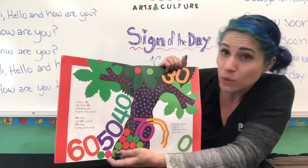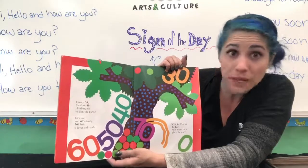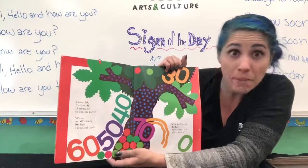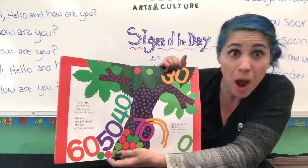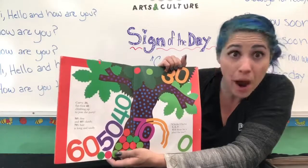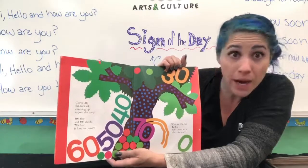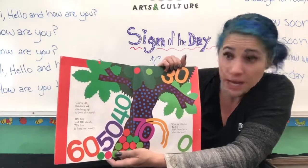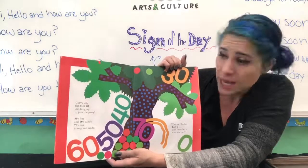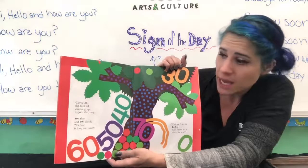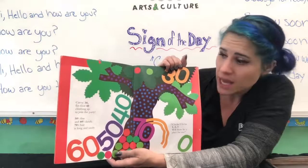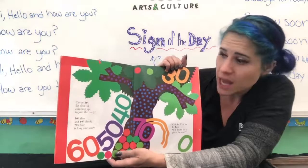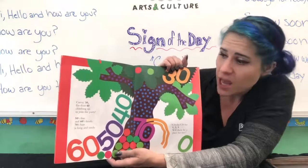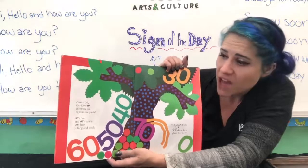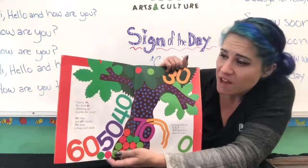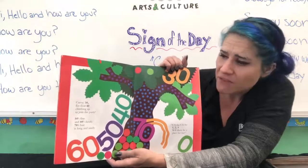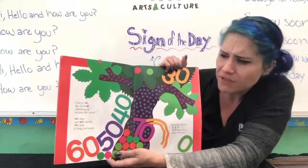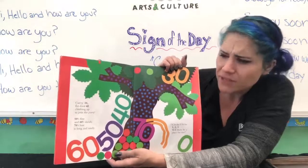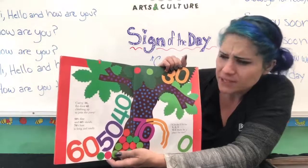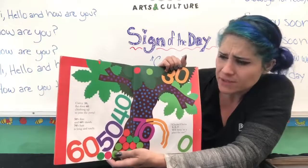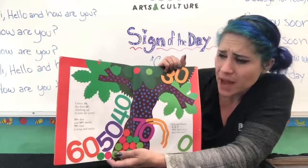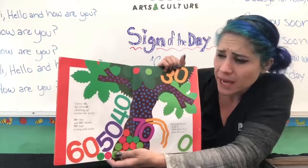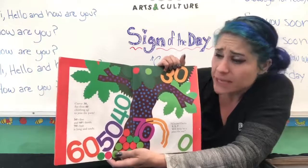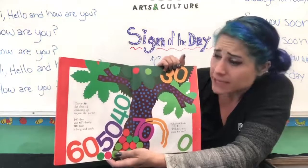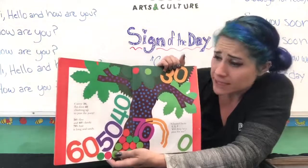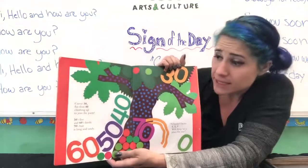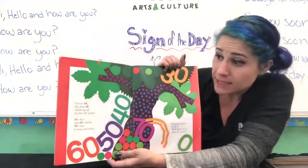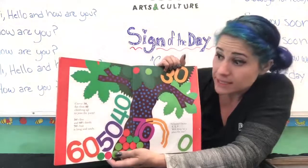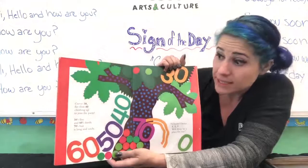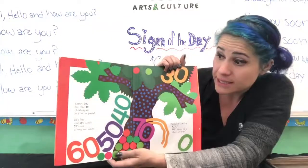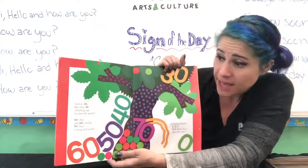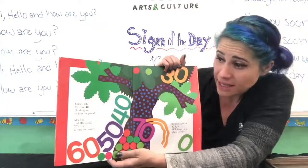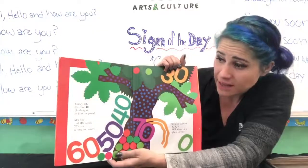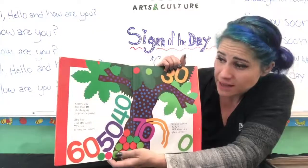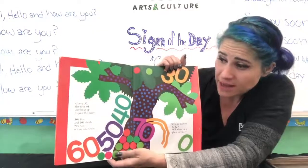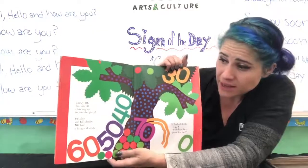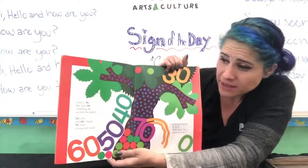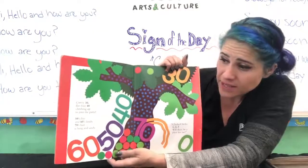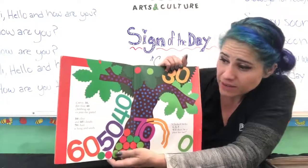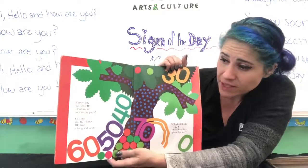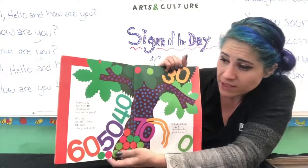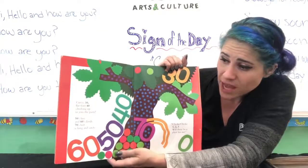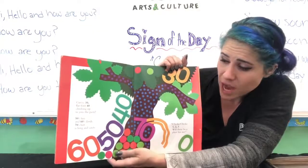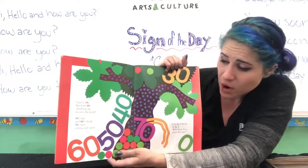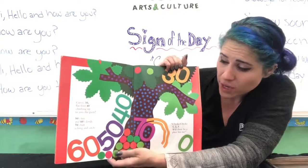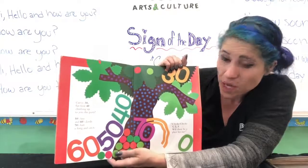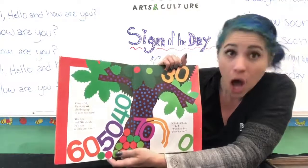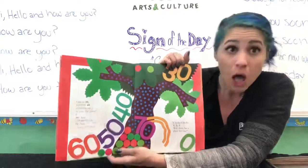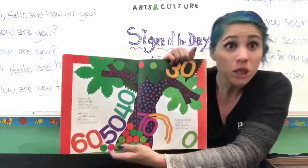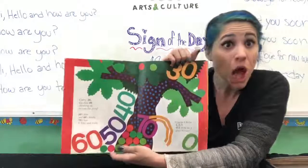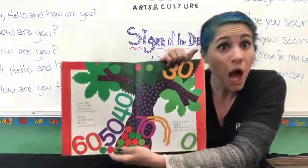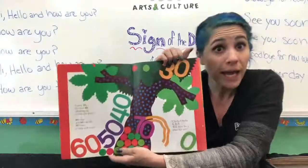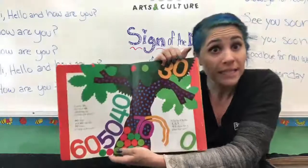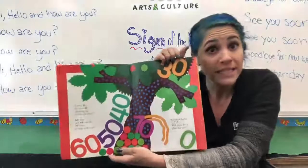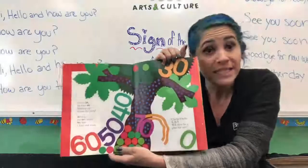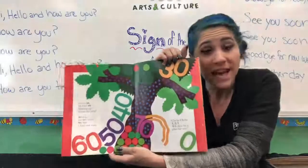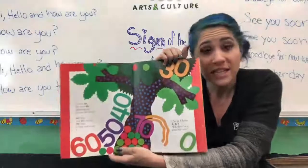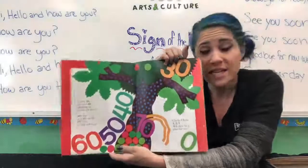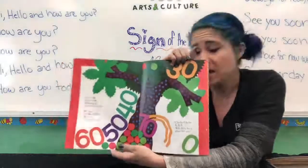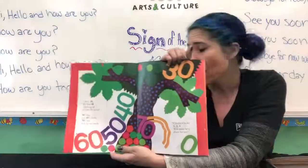the party. 50's fine and 60's dandy. 70's hair is long and sandy. Oh